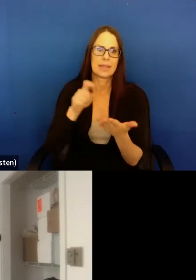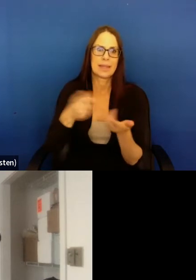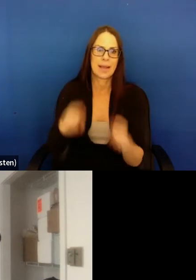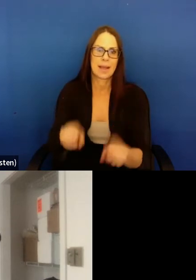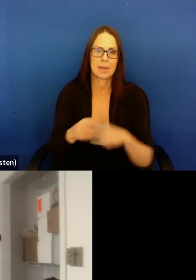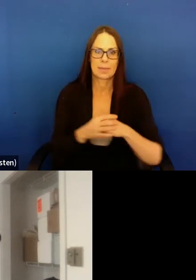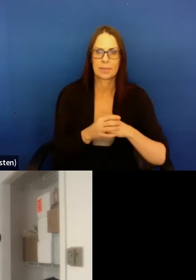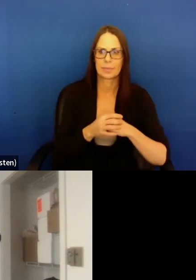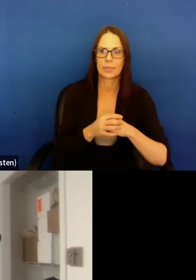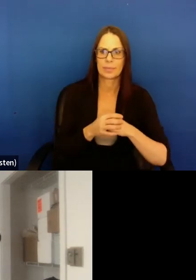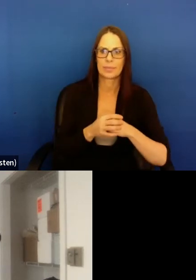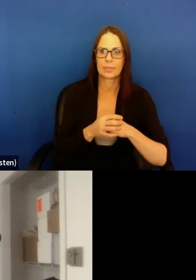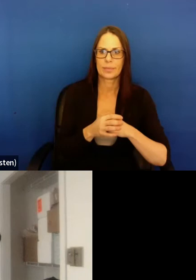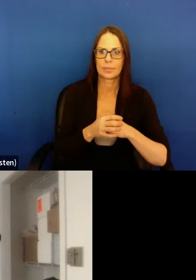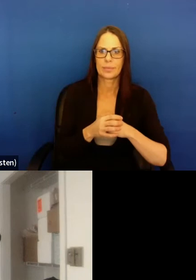And